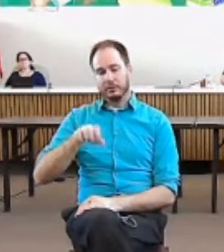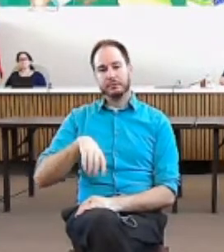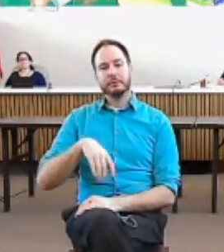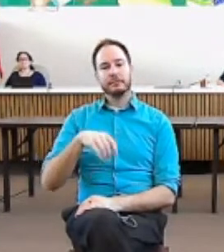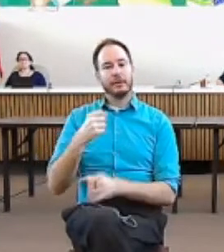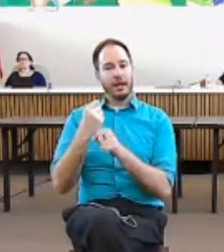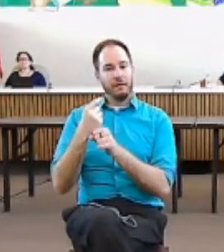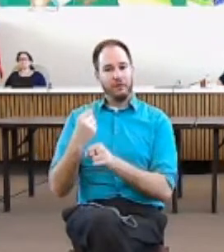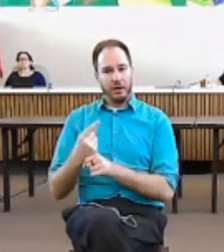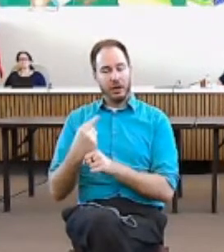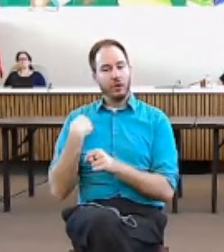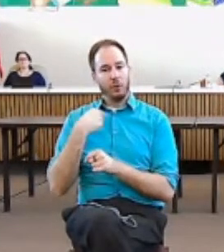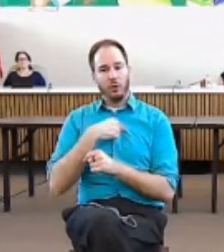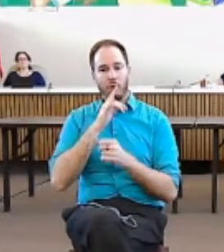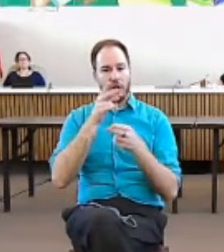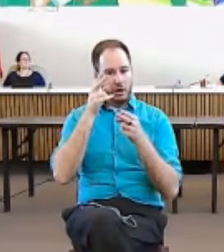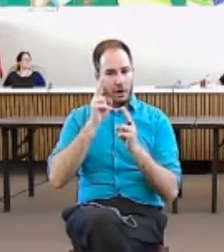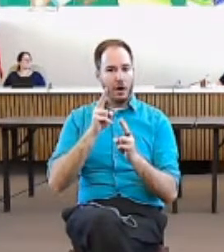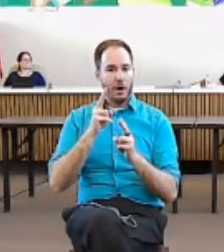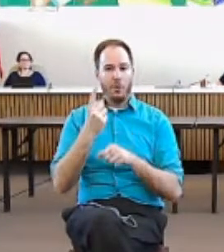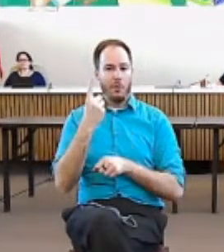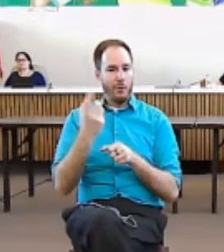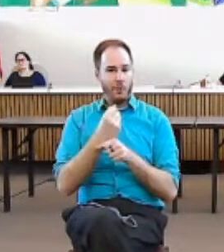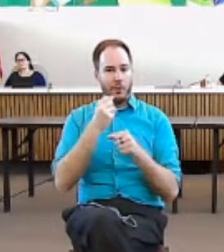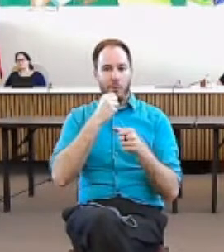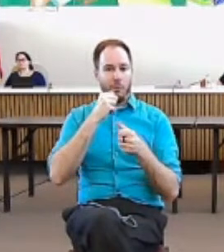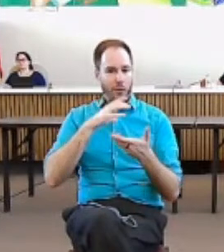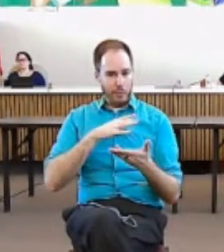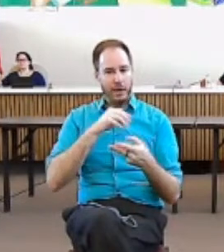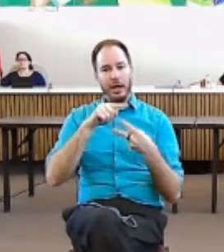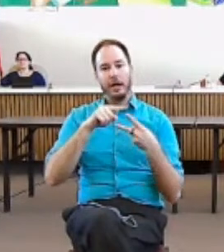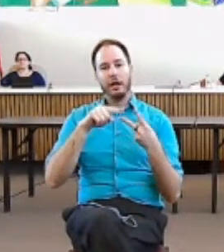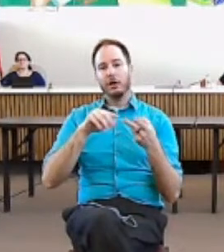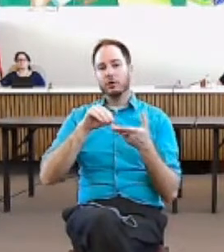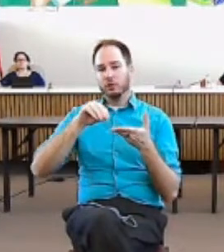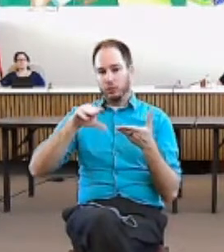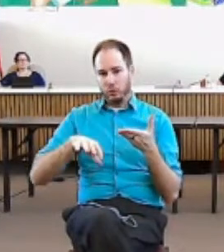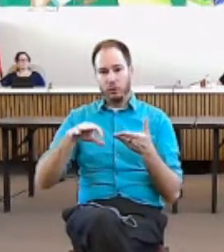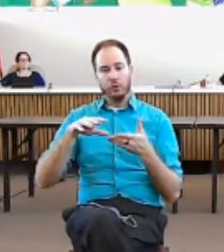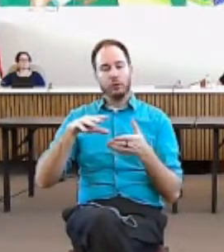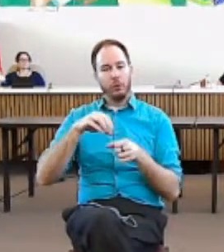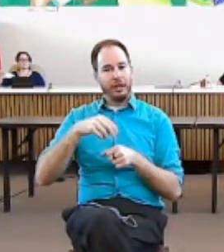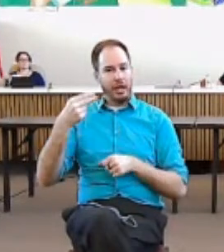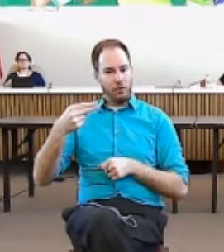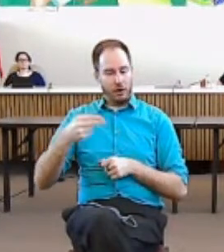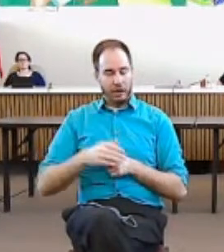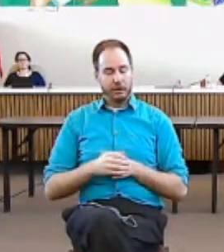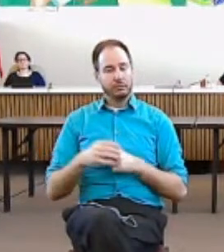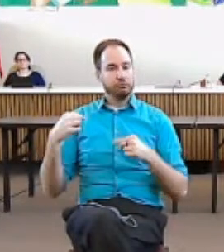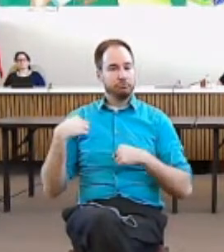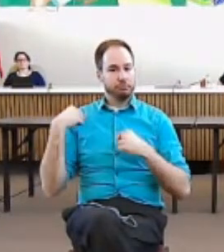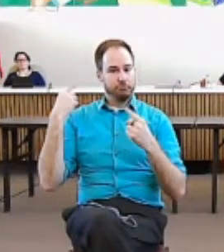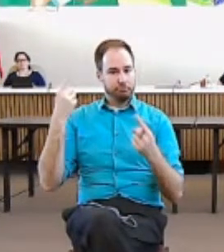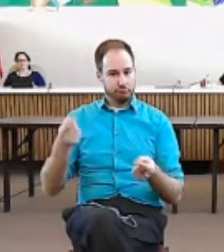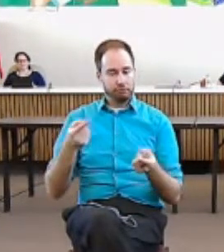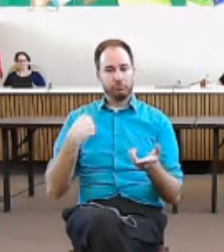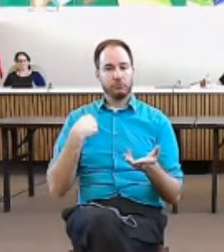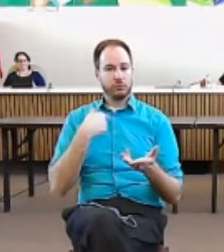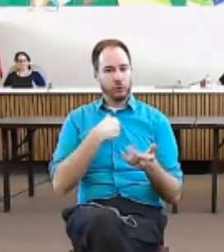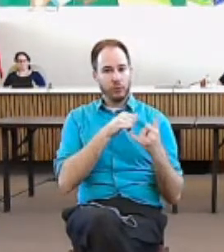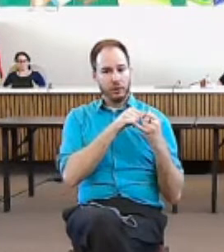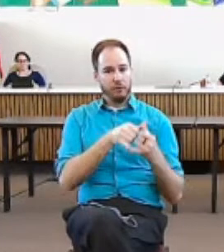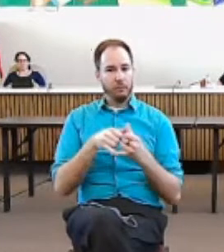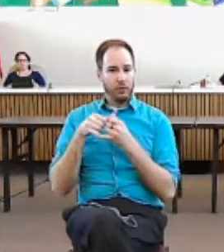we honor a deserving woman and a student of Henrietta. Over the years, we have